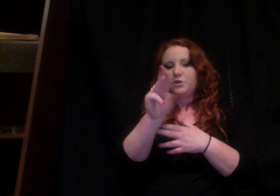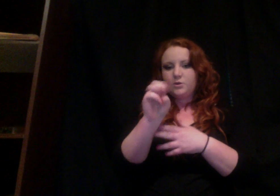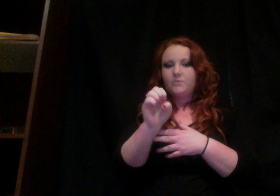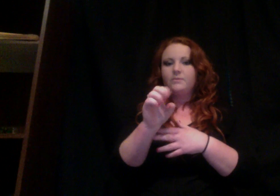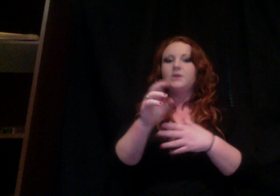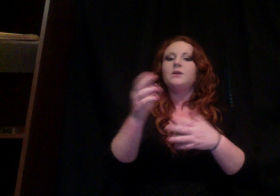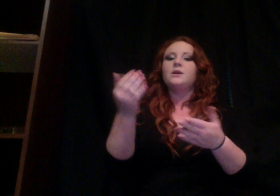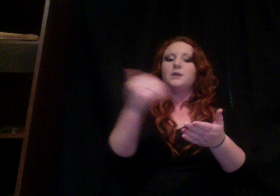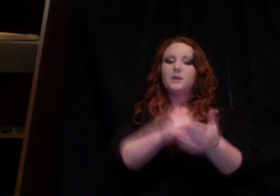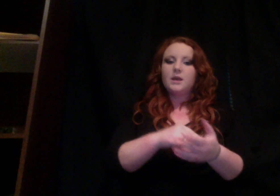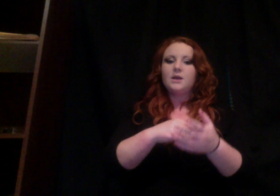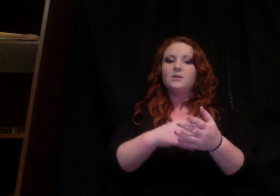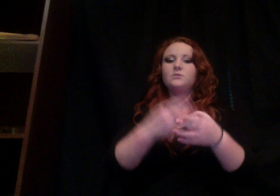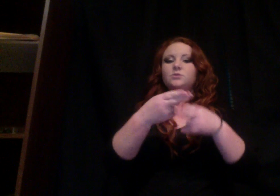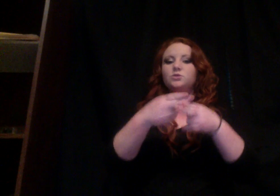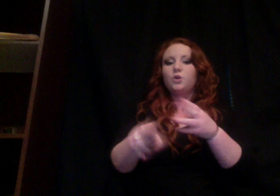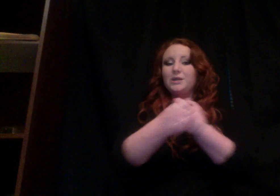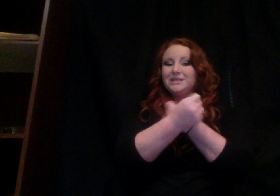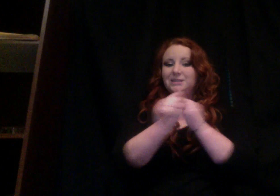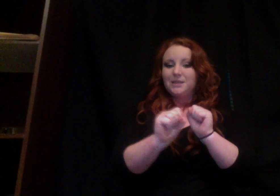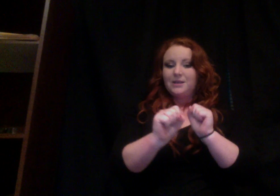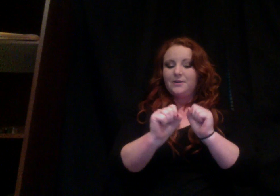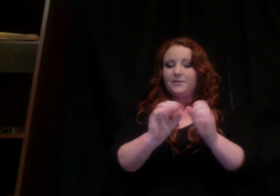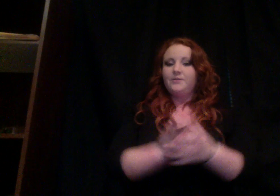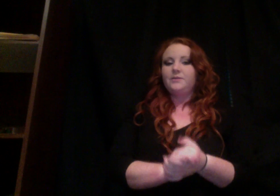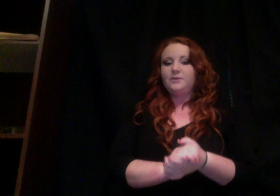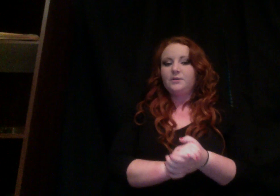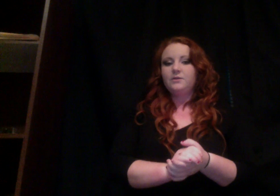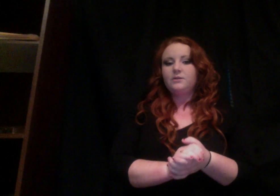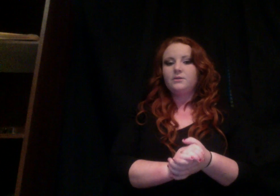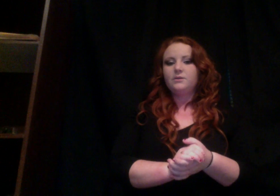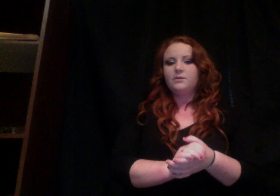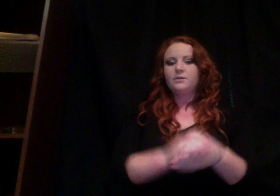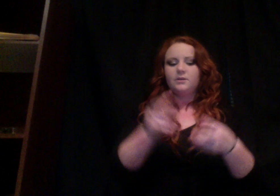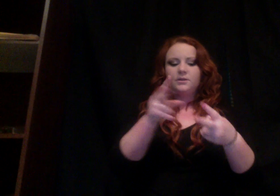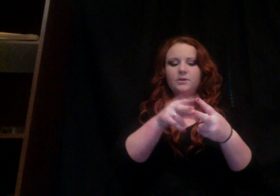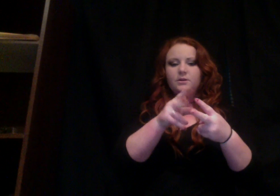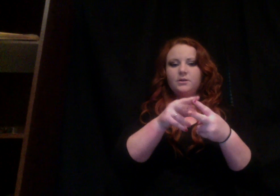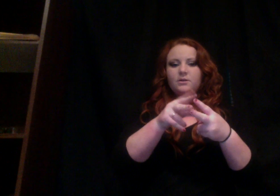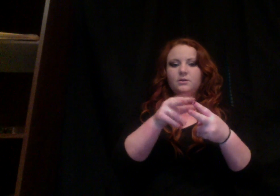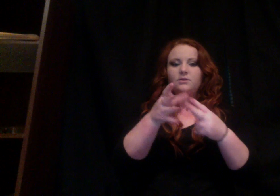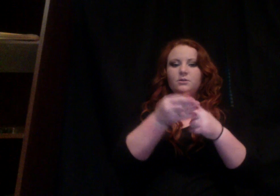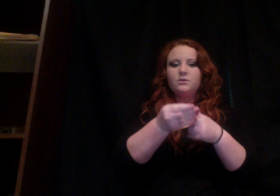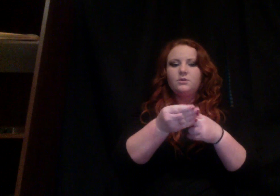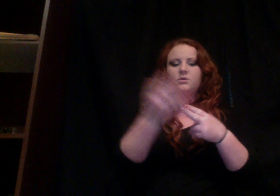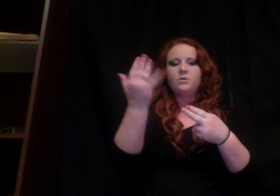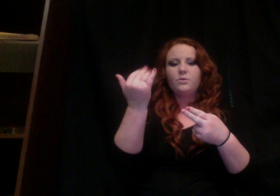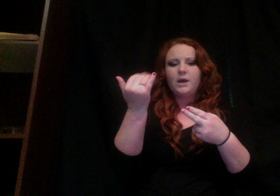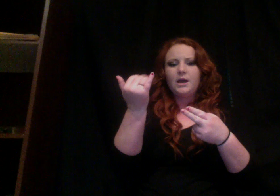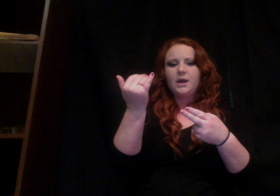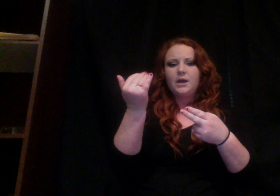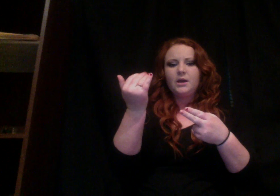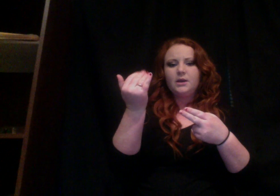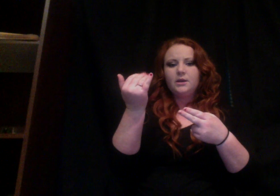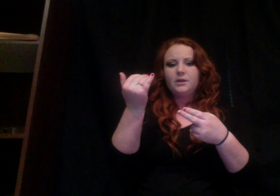acting and it's much safer. The reason for these two medications with this EGD